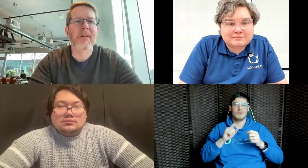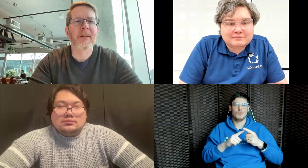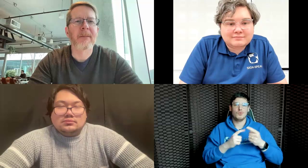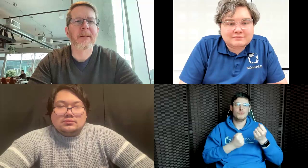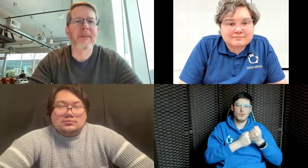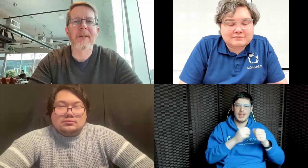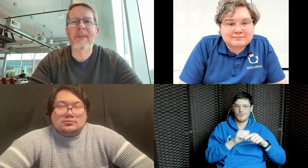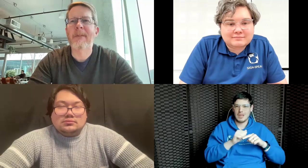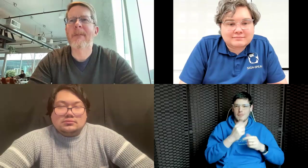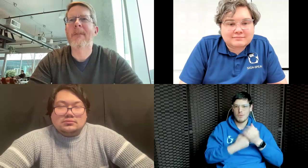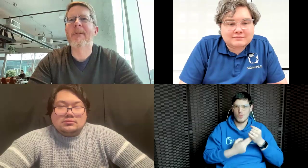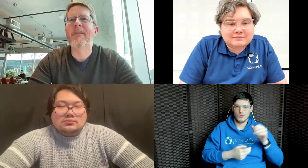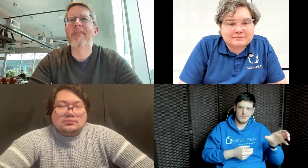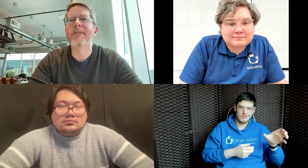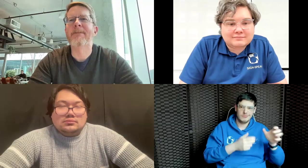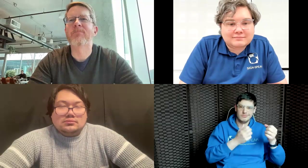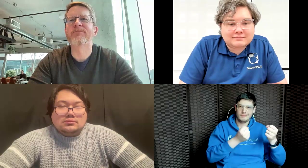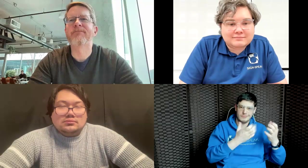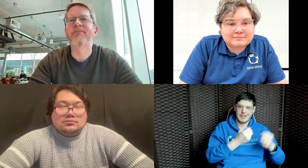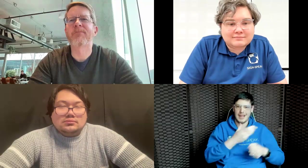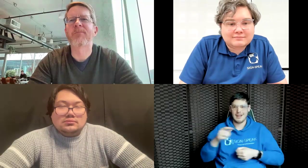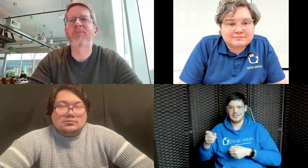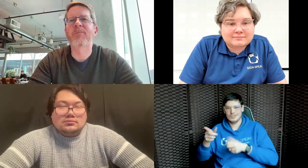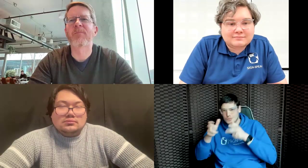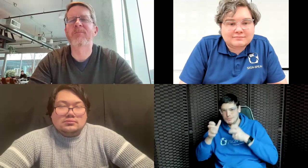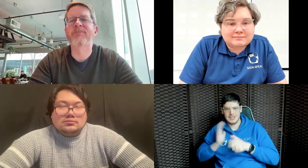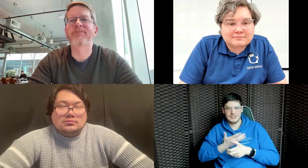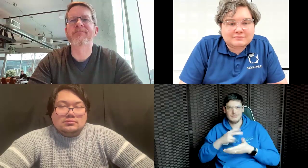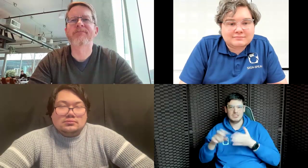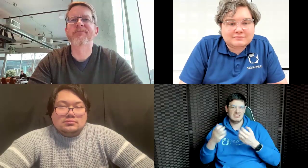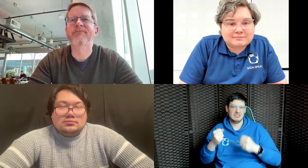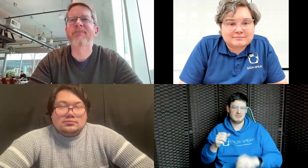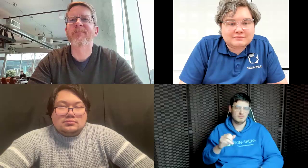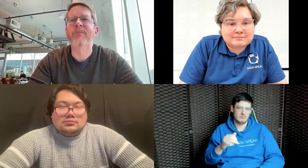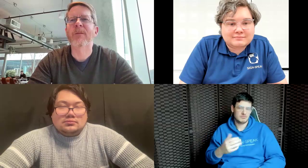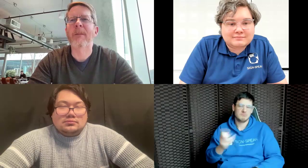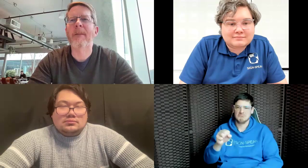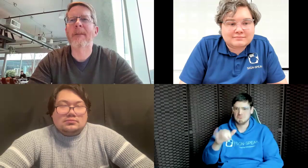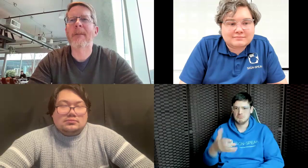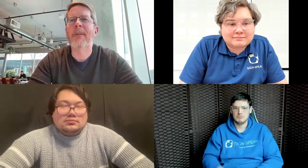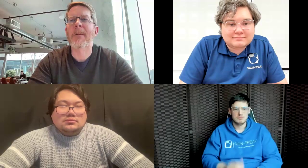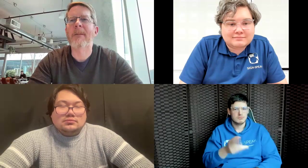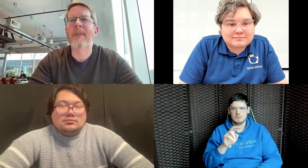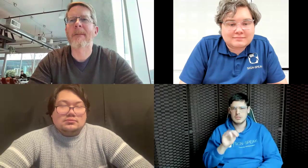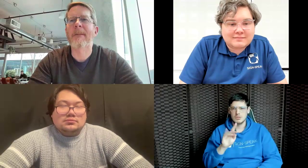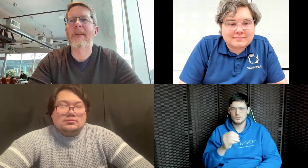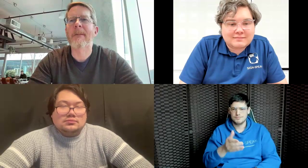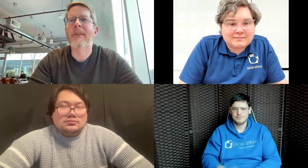so we're building data to be able to support training for both sides of that, for signing and for receiving that sign language.